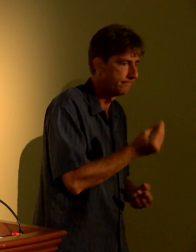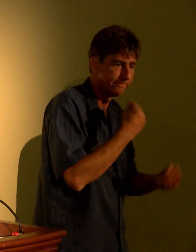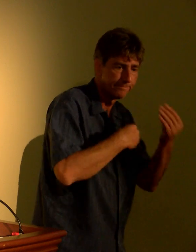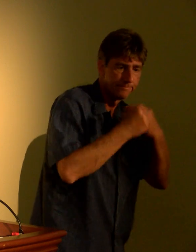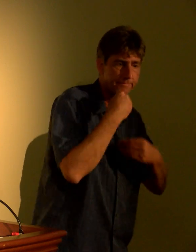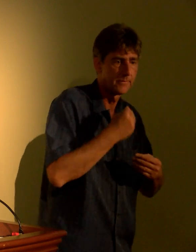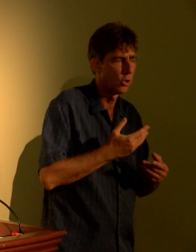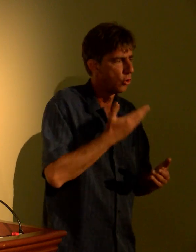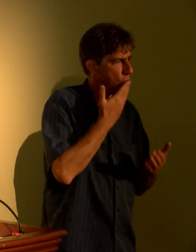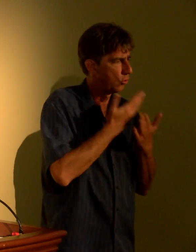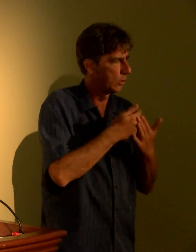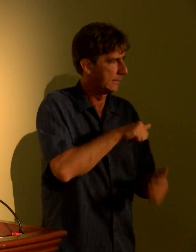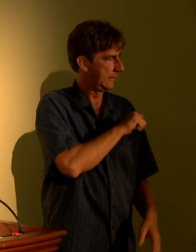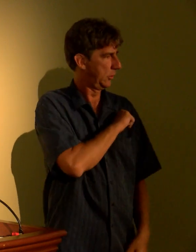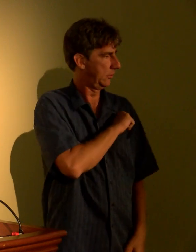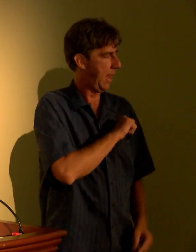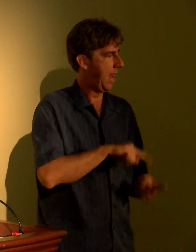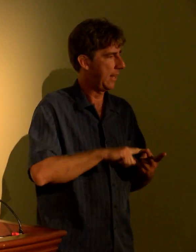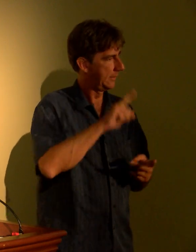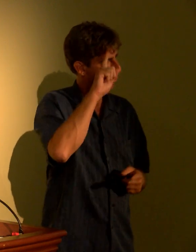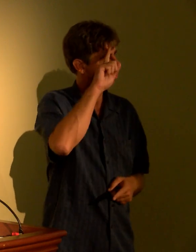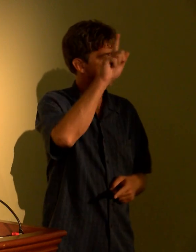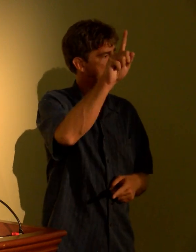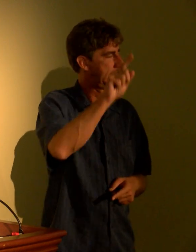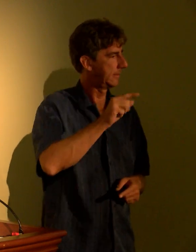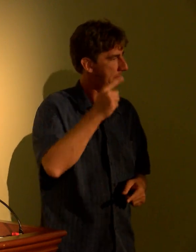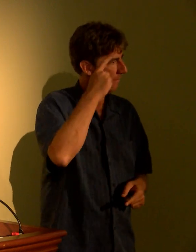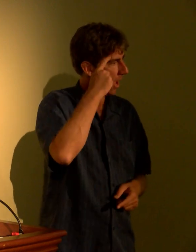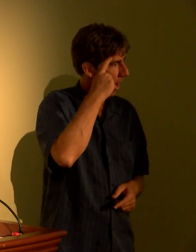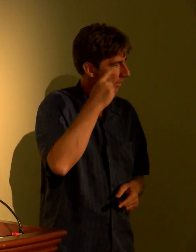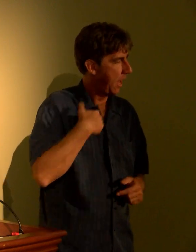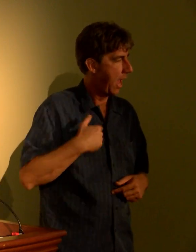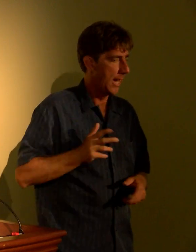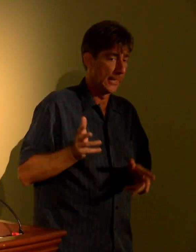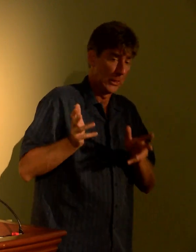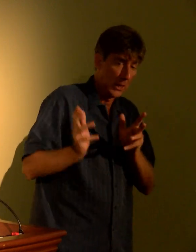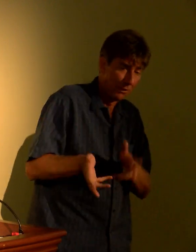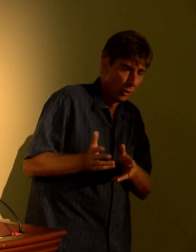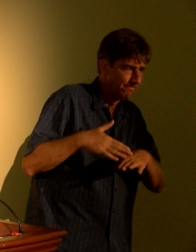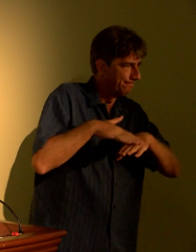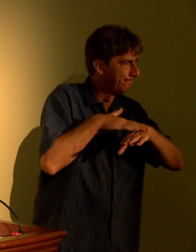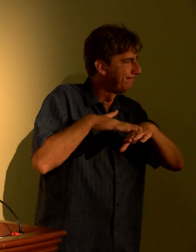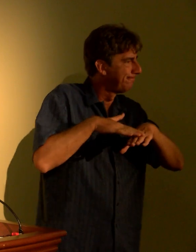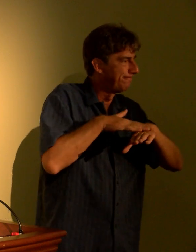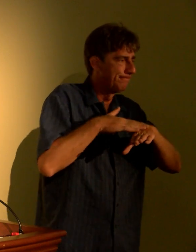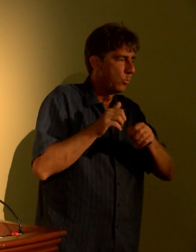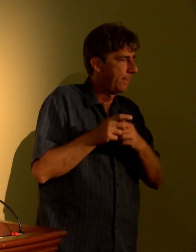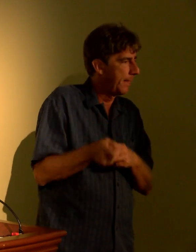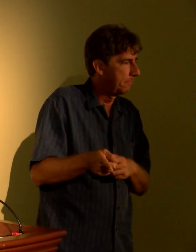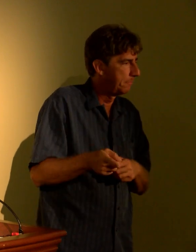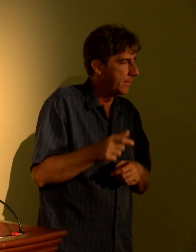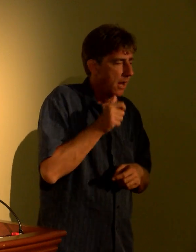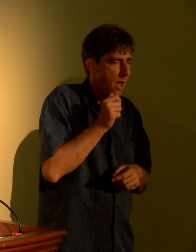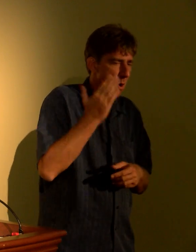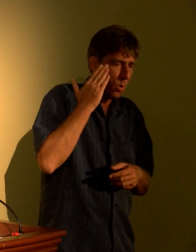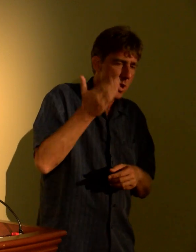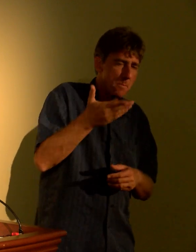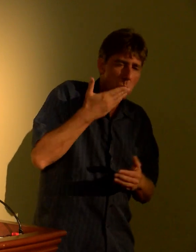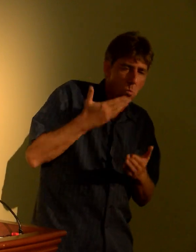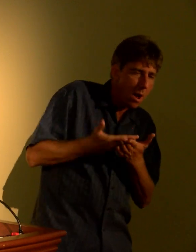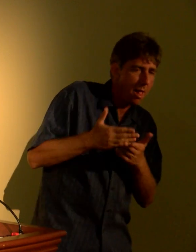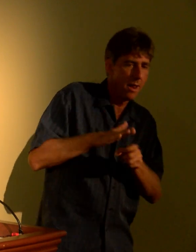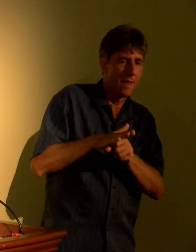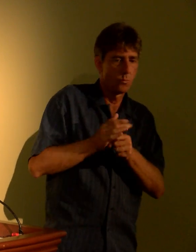have a good disposition and an ingenious mind. I could converse little with him, being not enough acquainted to understand his